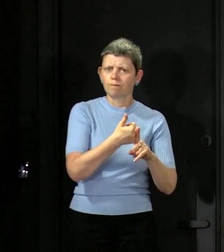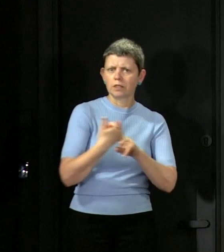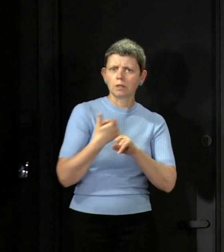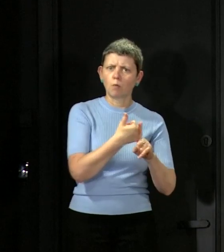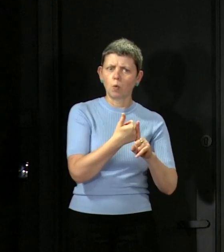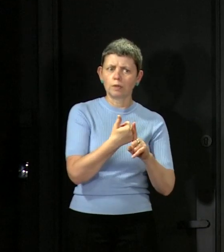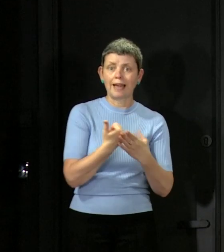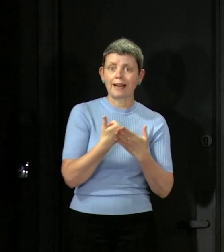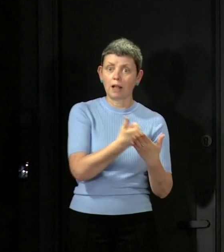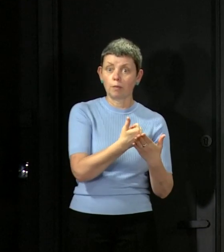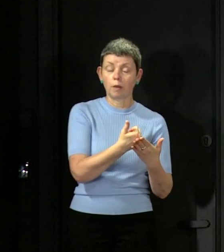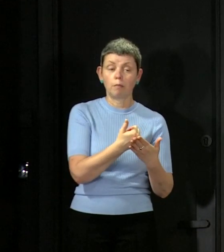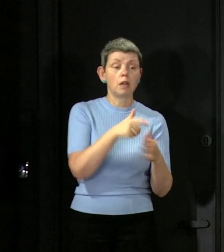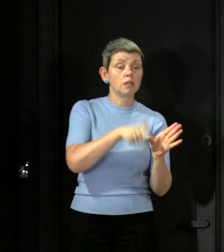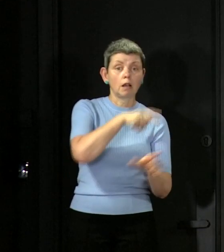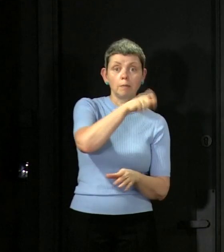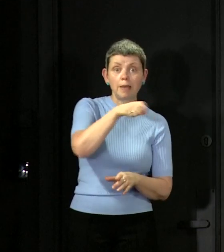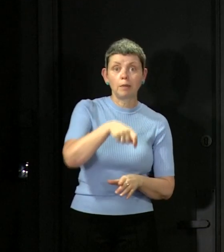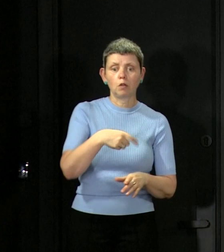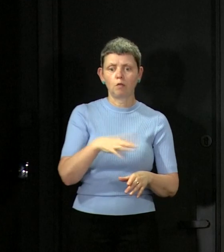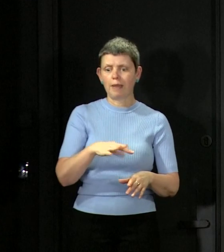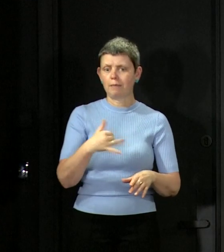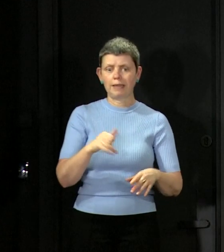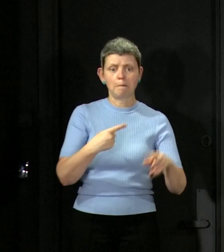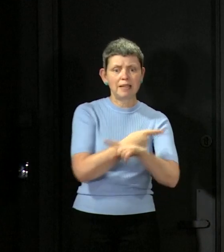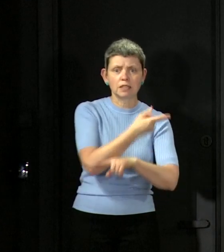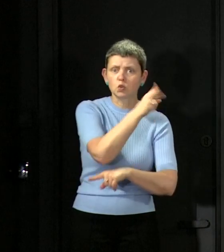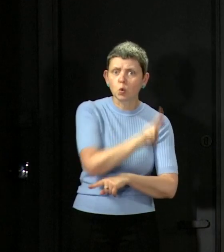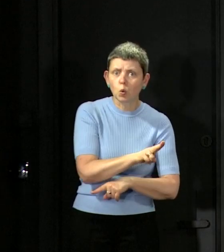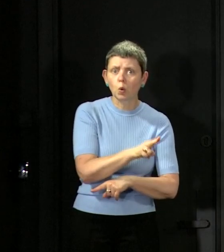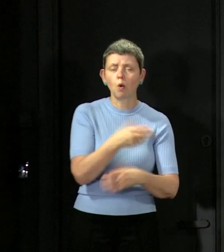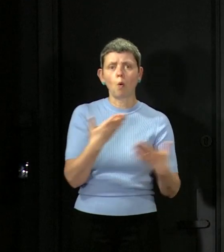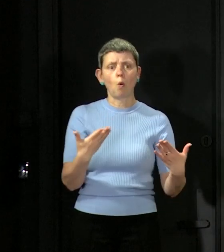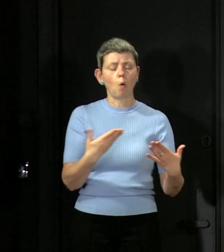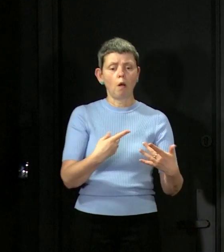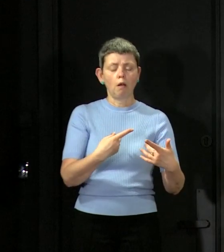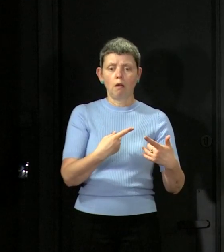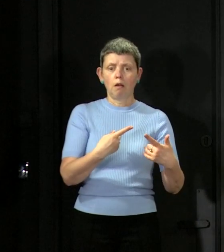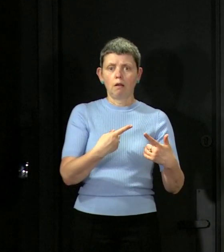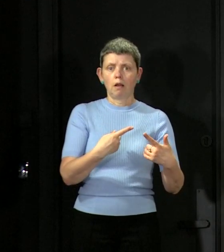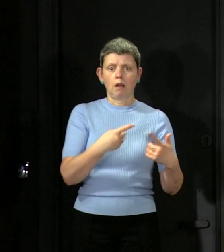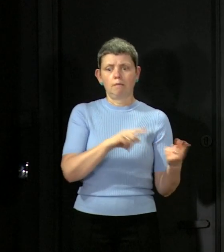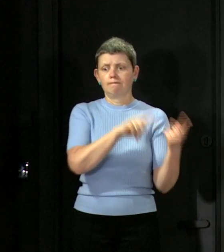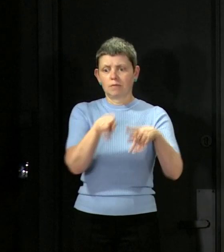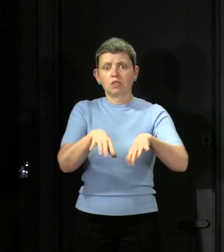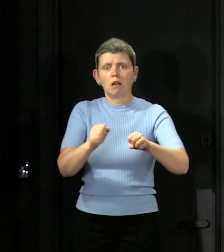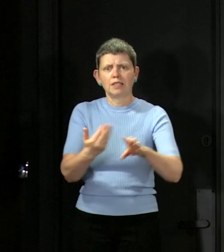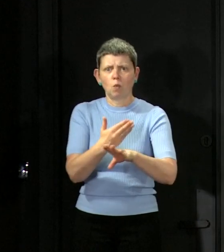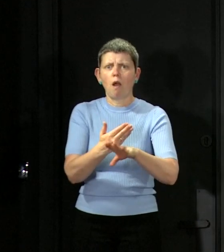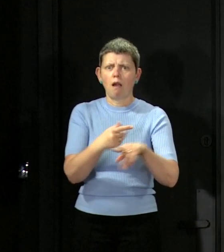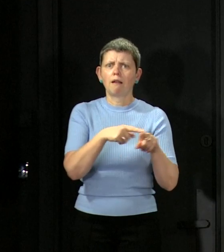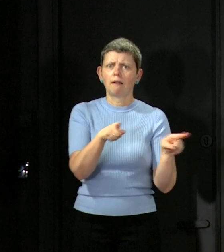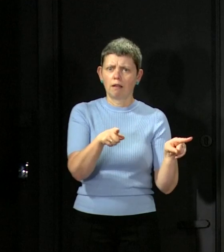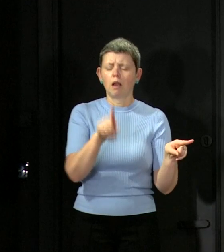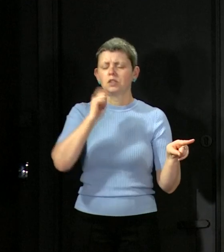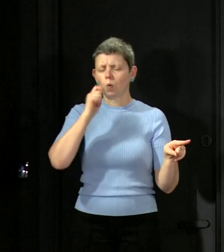true of young people, both young people who've missed out on school education and younger people who are going into the labour market. And that will be a key focus